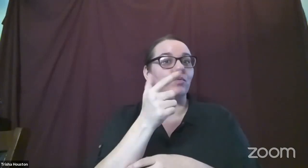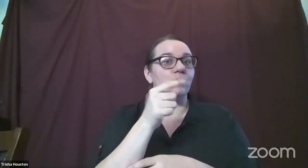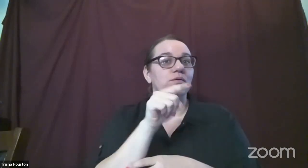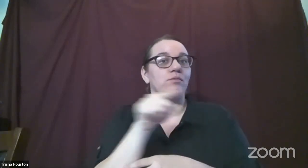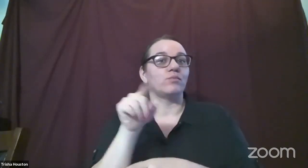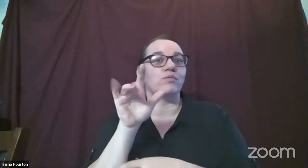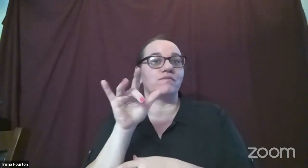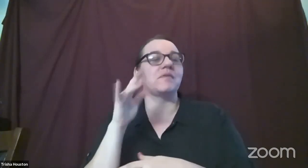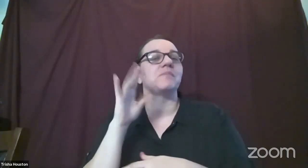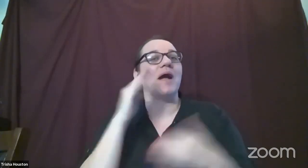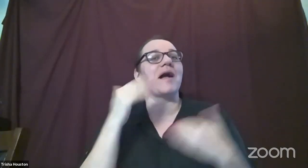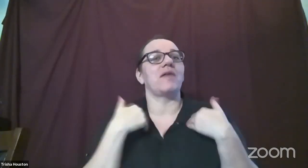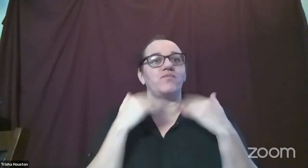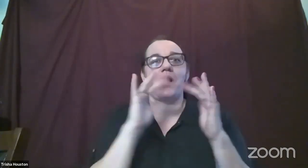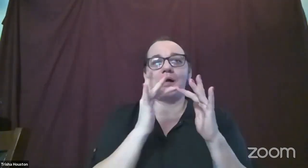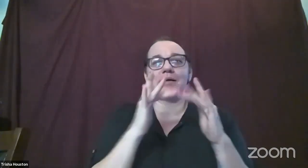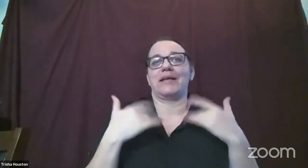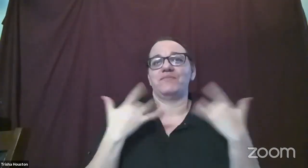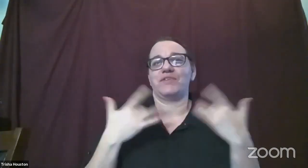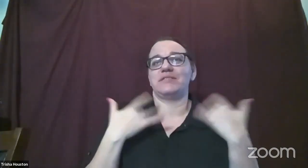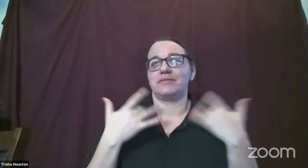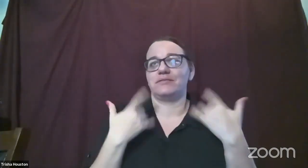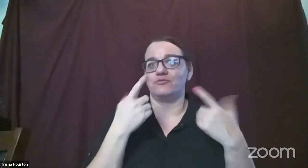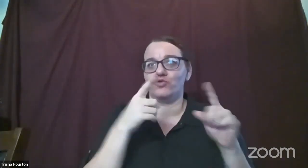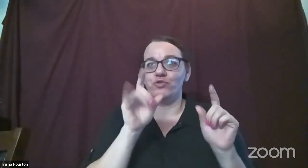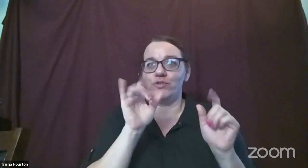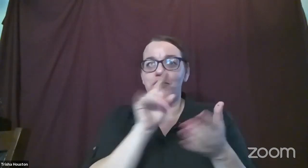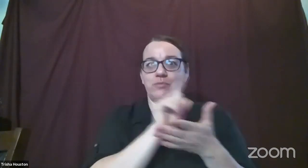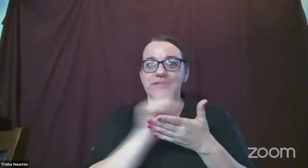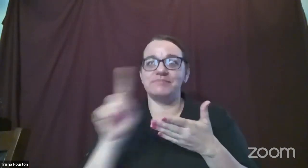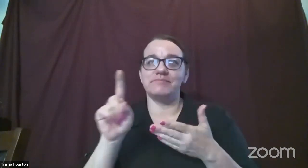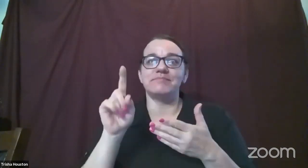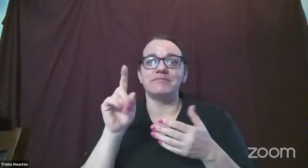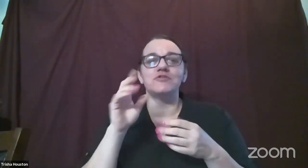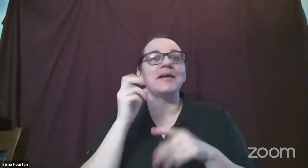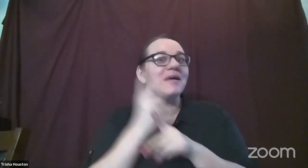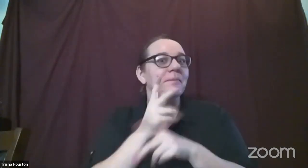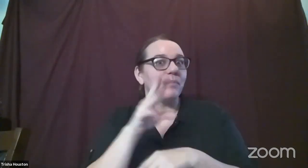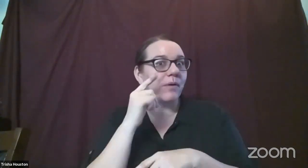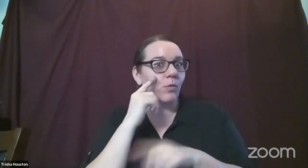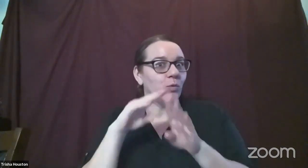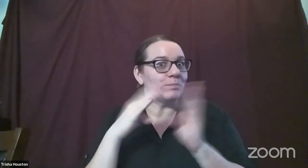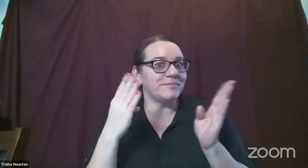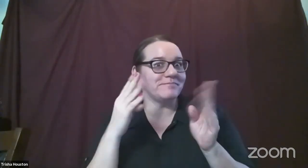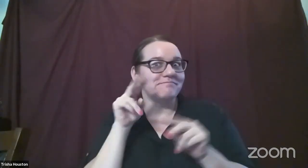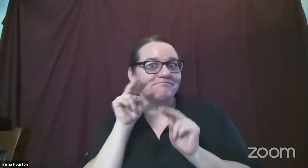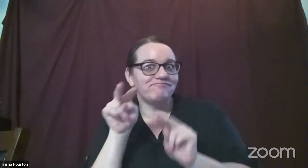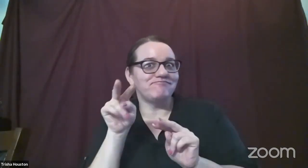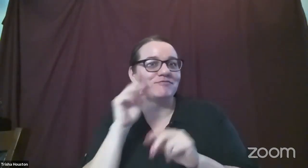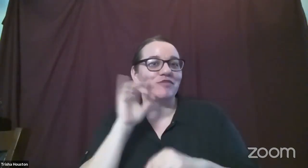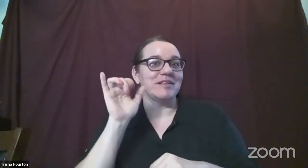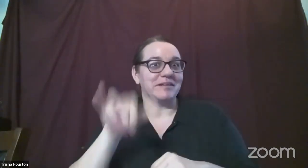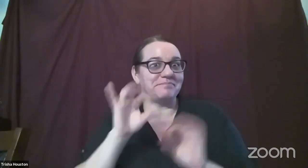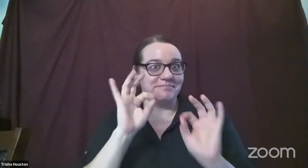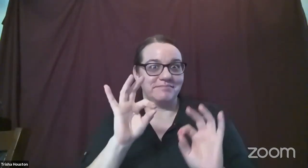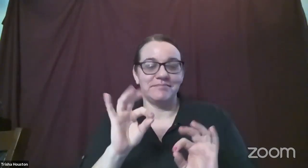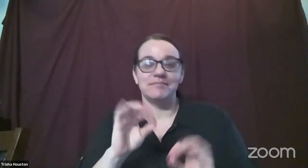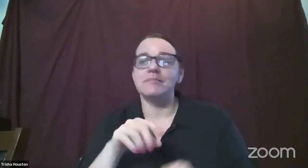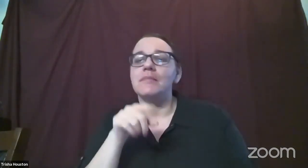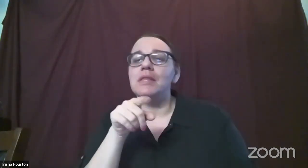Deaf Awareness Week will be the 21st to the 25th. It will be online. And so keep your eyes